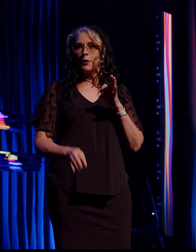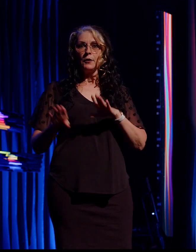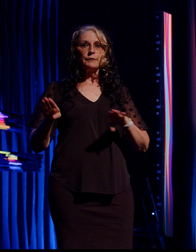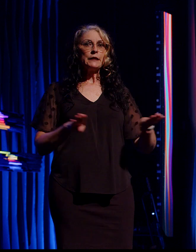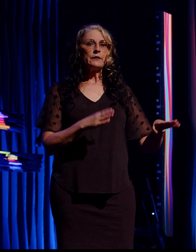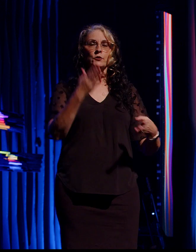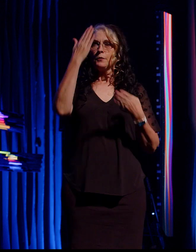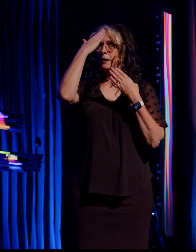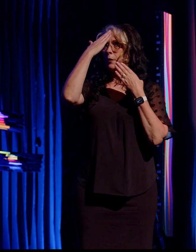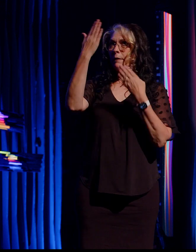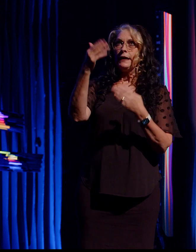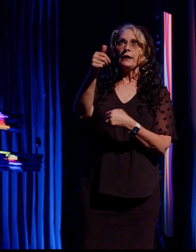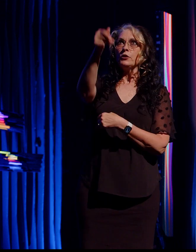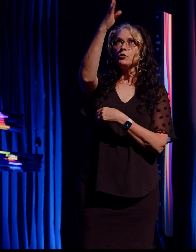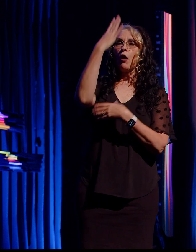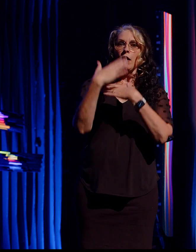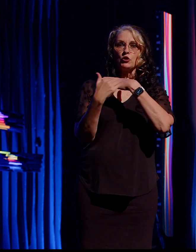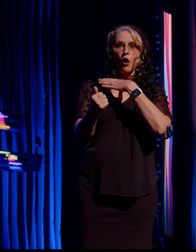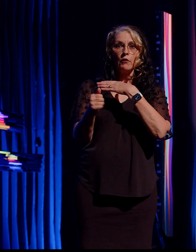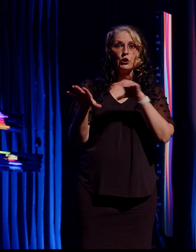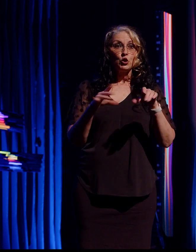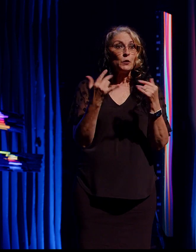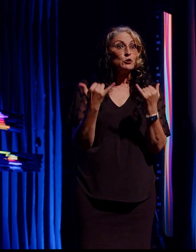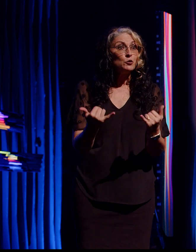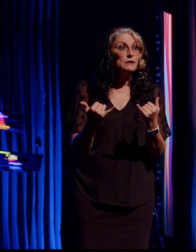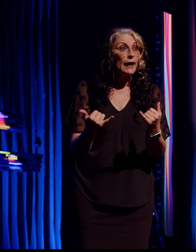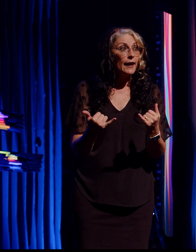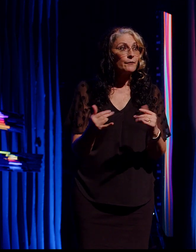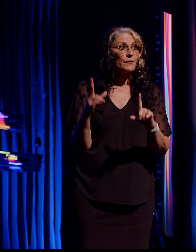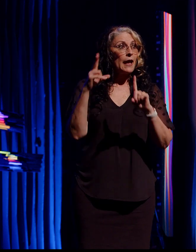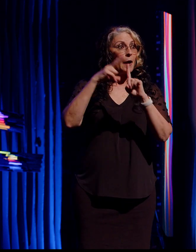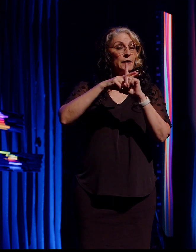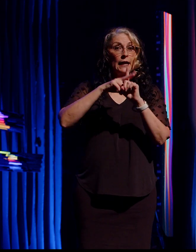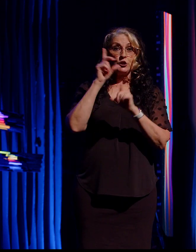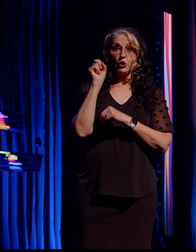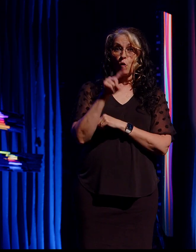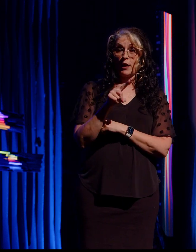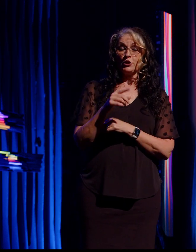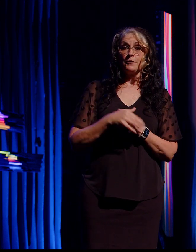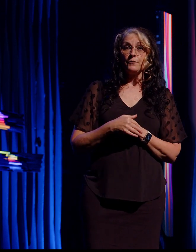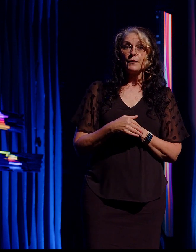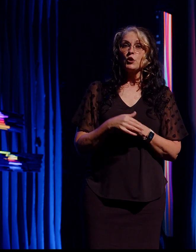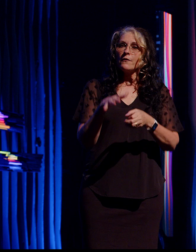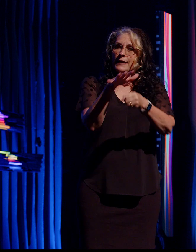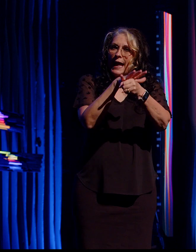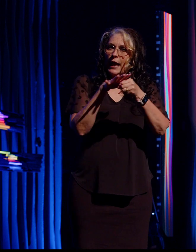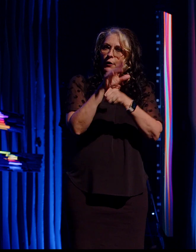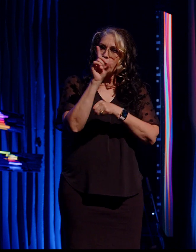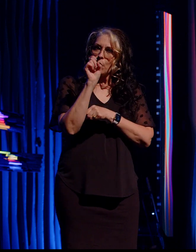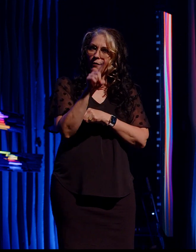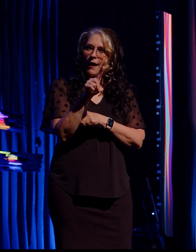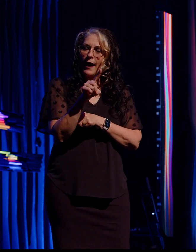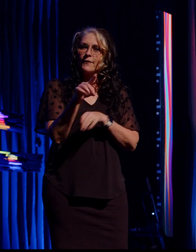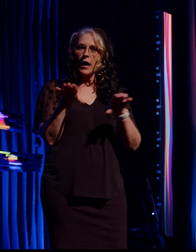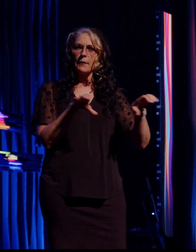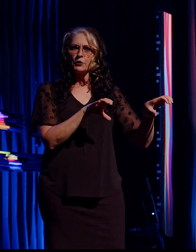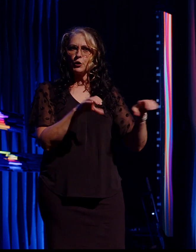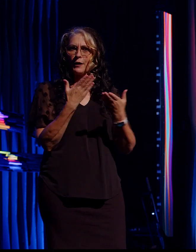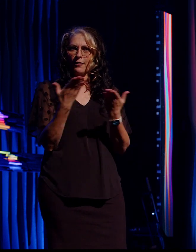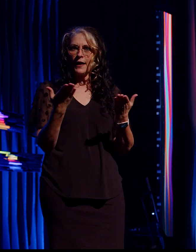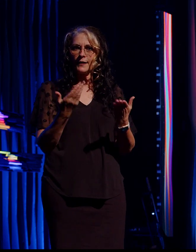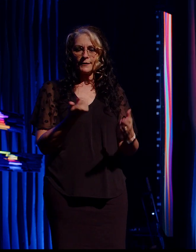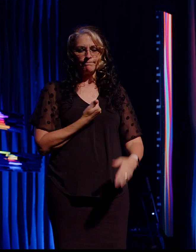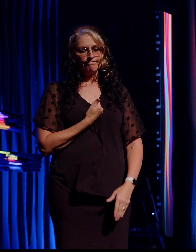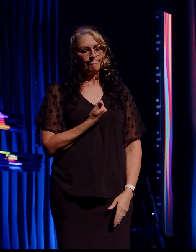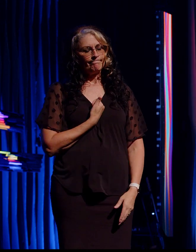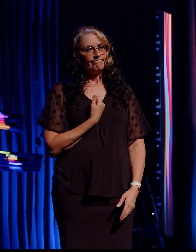being obedient to what God's calling me to do today. Application questions. Is there an area in your life where you are doing things on your own